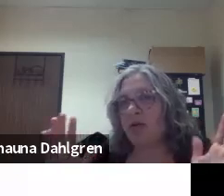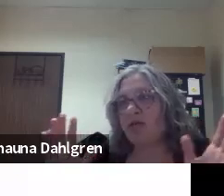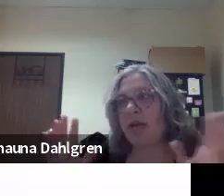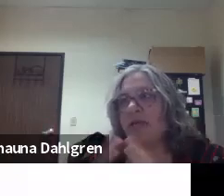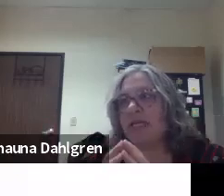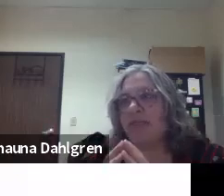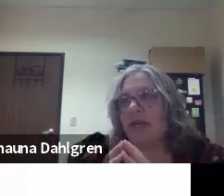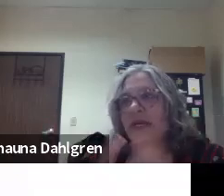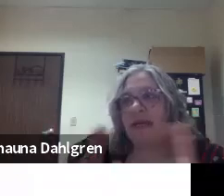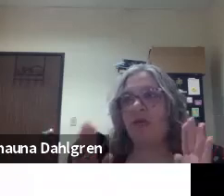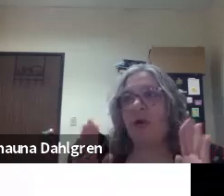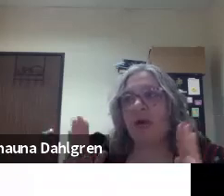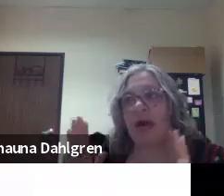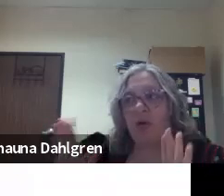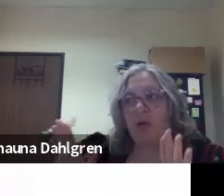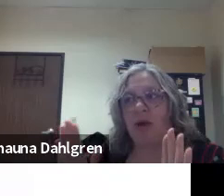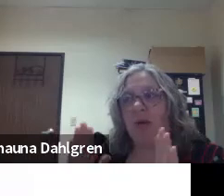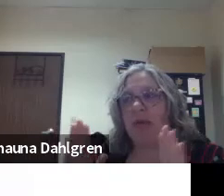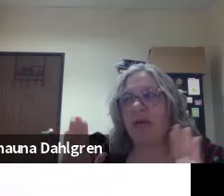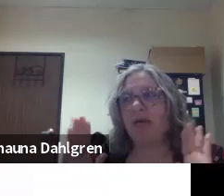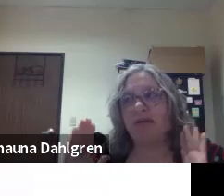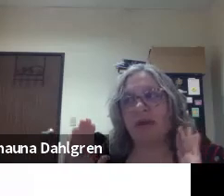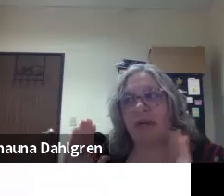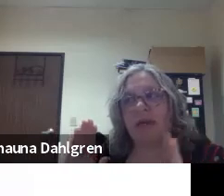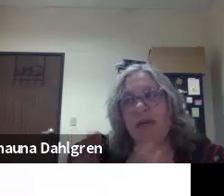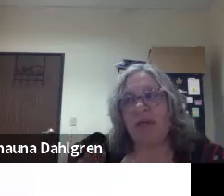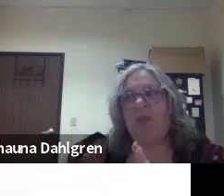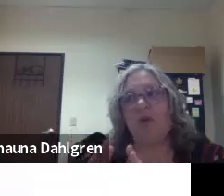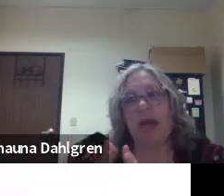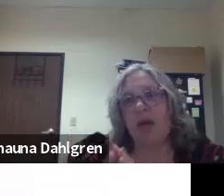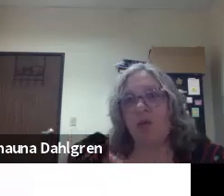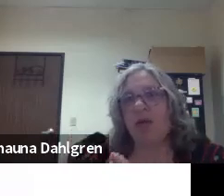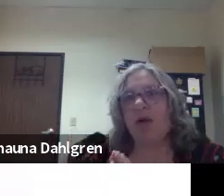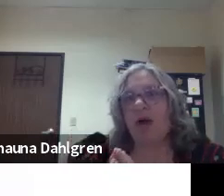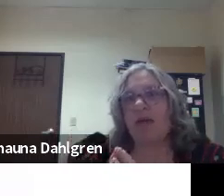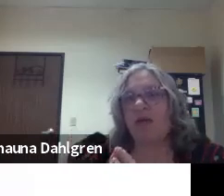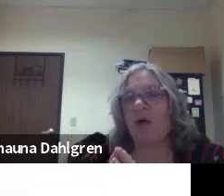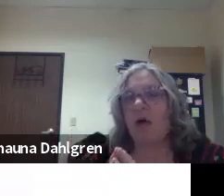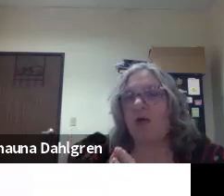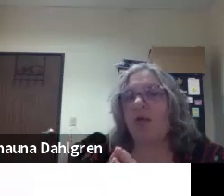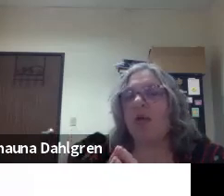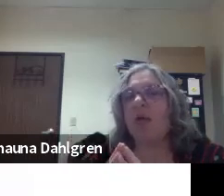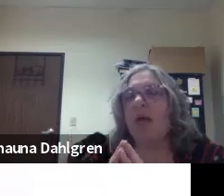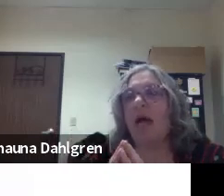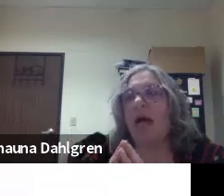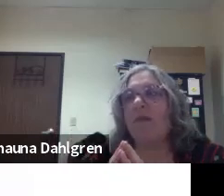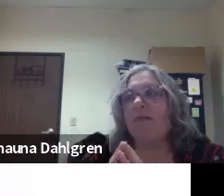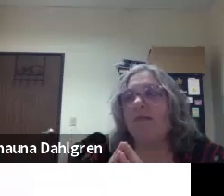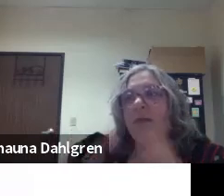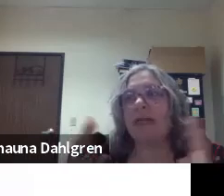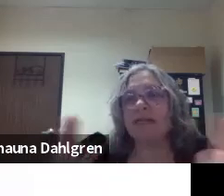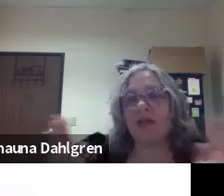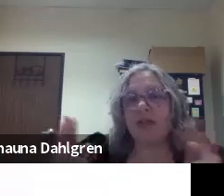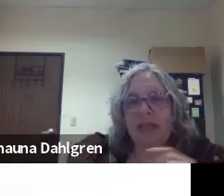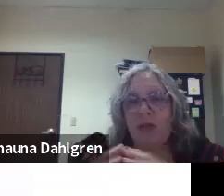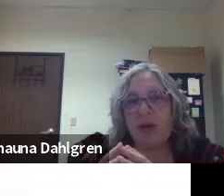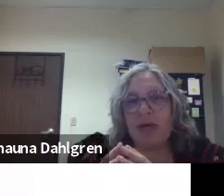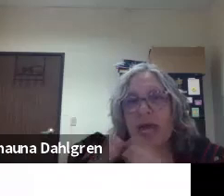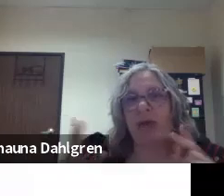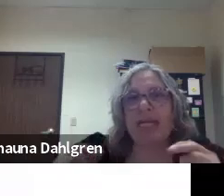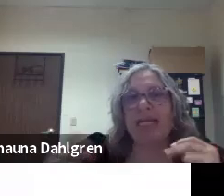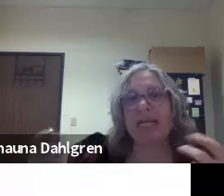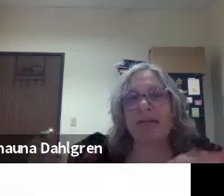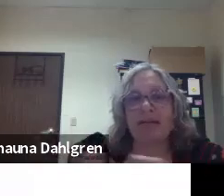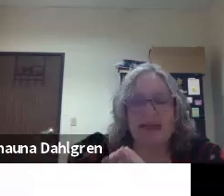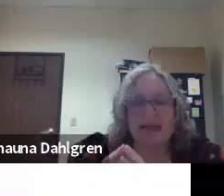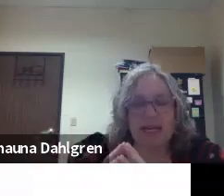So generally speaking, they won't count one home that you live in. They won't count one car that you own. But essentially they will